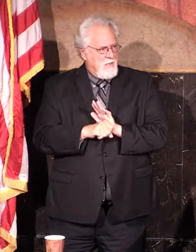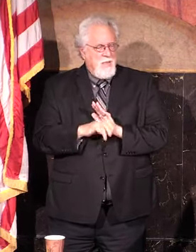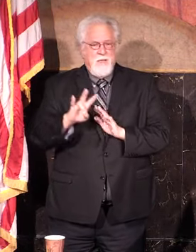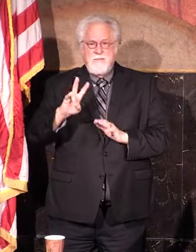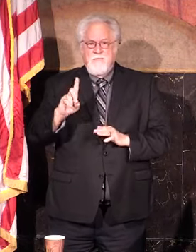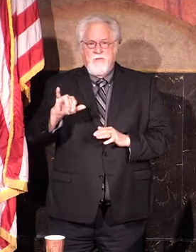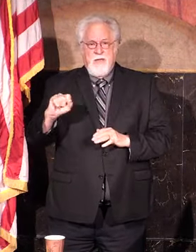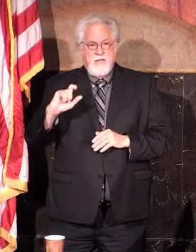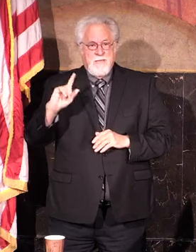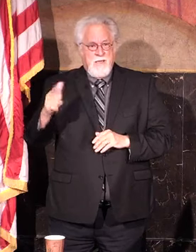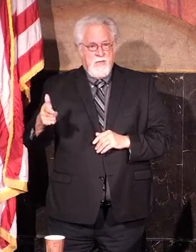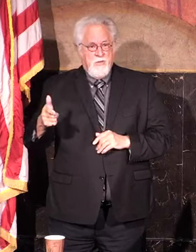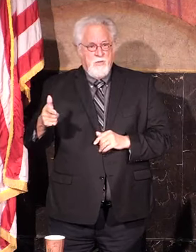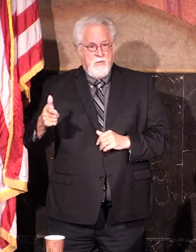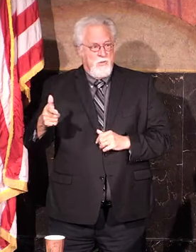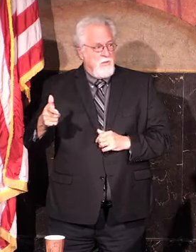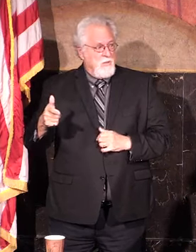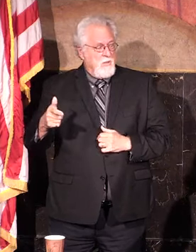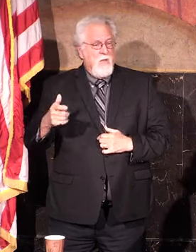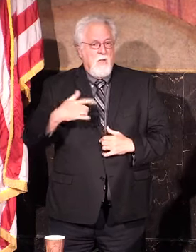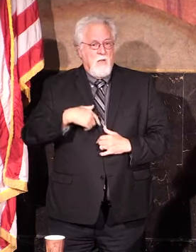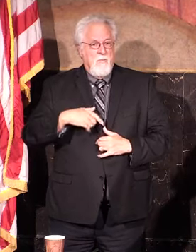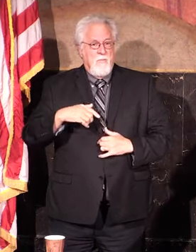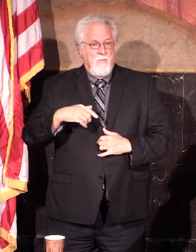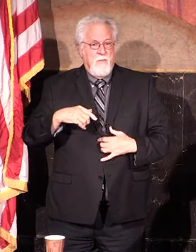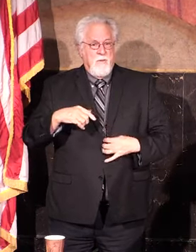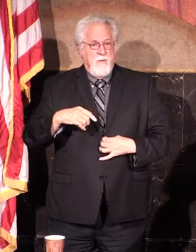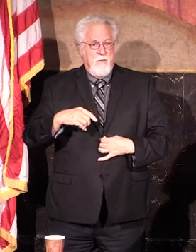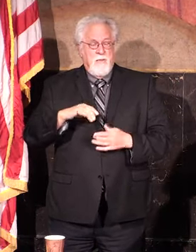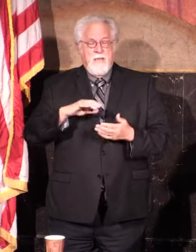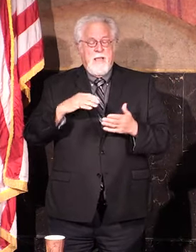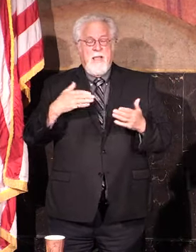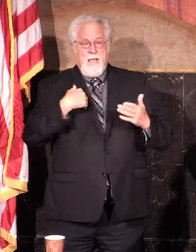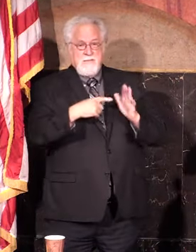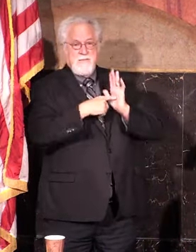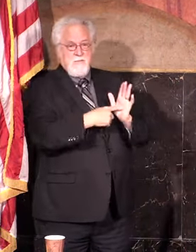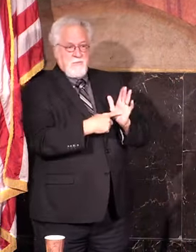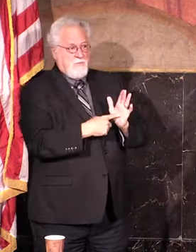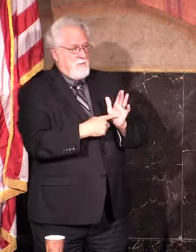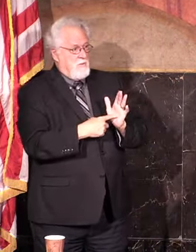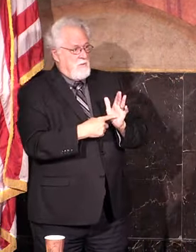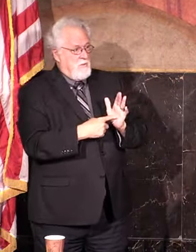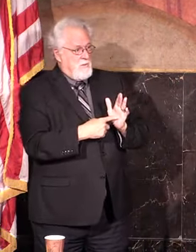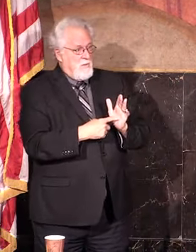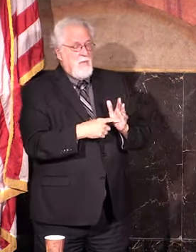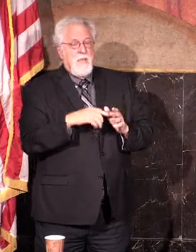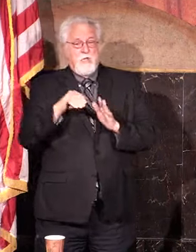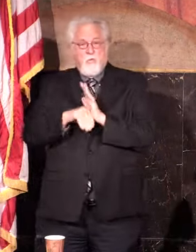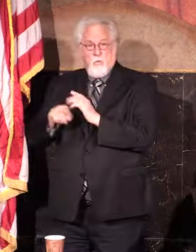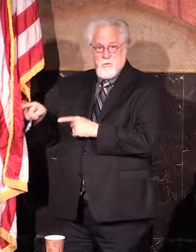7 days later, my cousin became symptomatic. She lived in New Orleans,